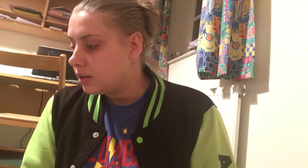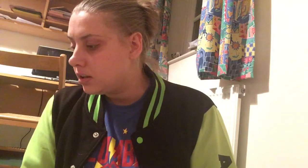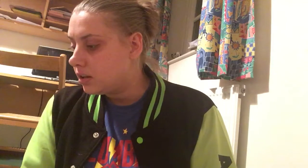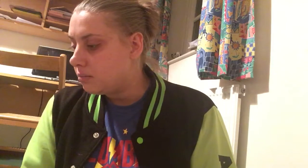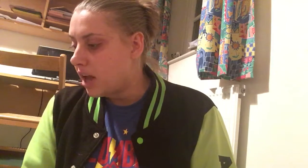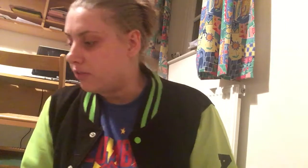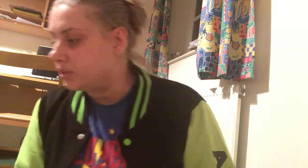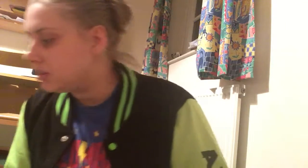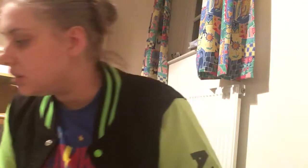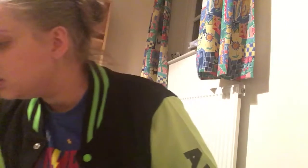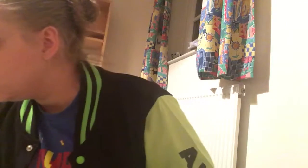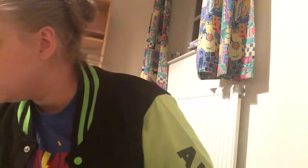parents.